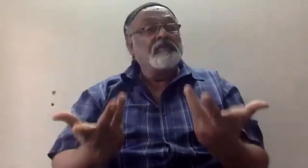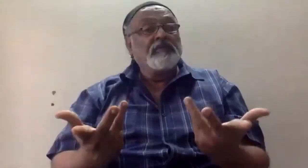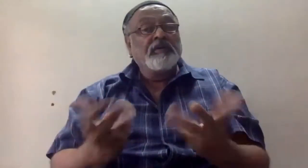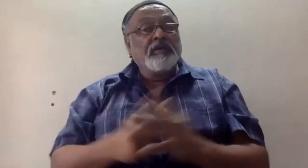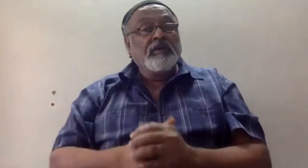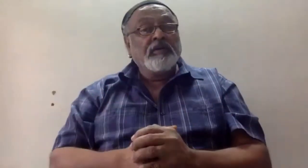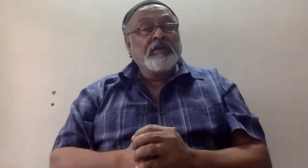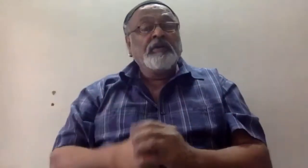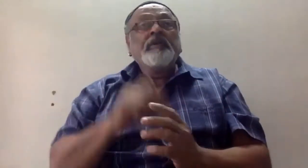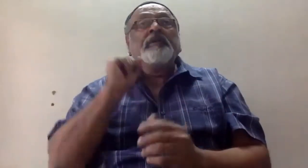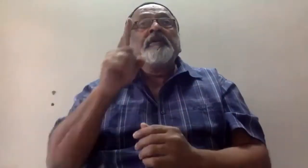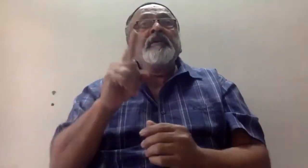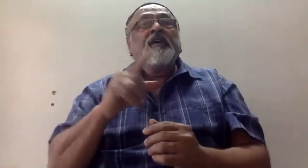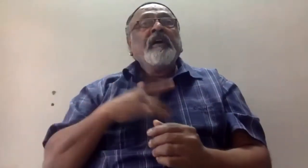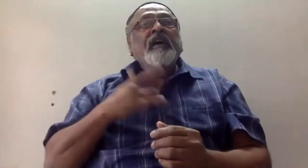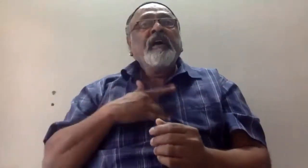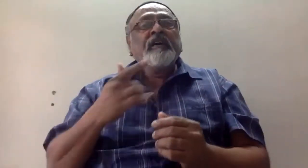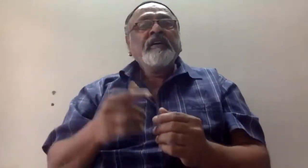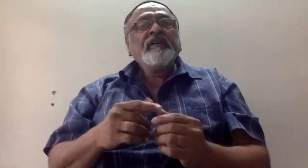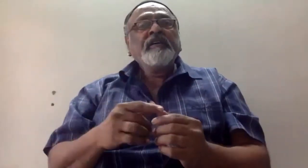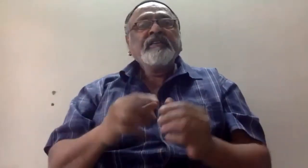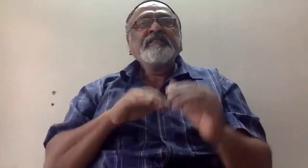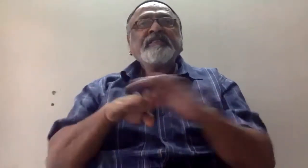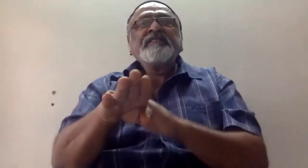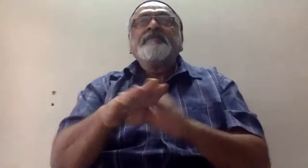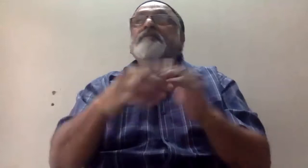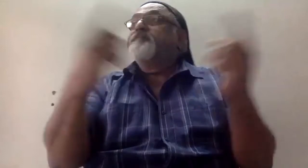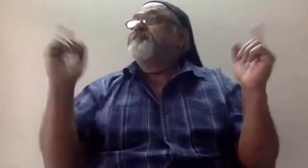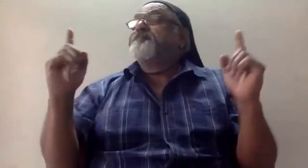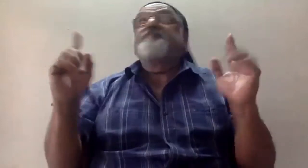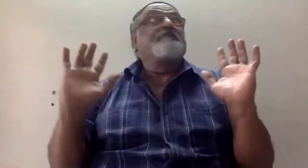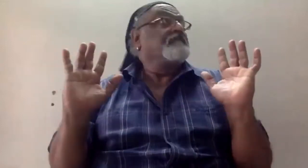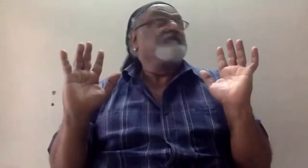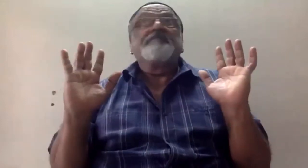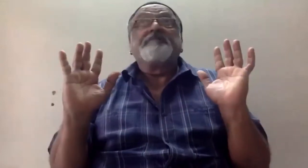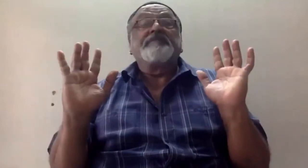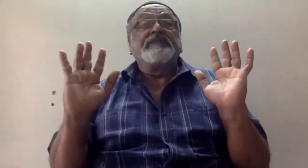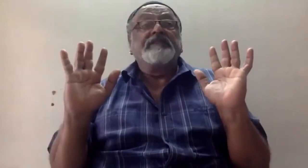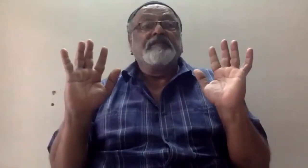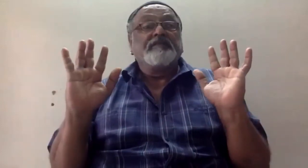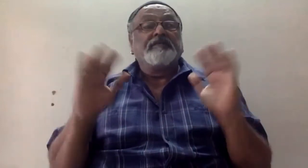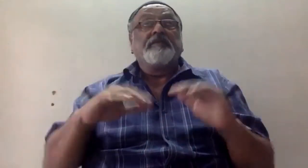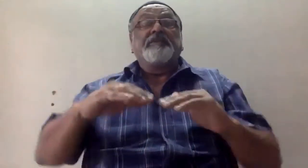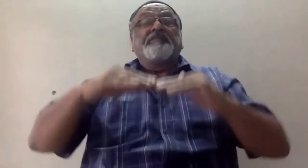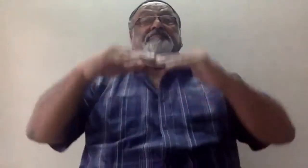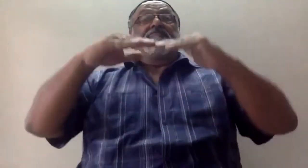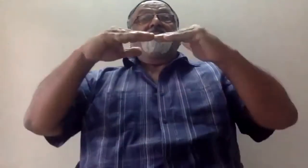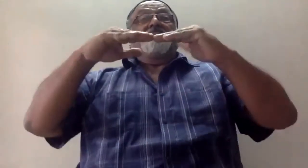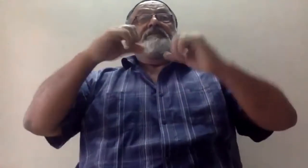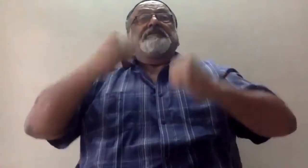feeling that I get into entering the courtroom is, again, somebody is sitting at a very high seat, and I